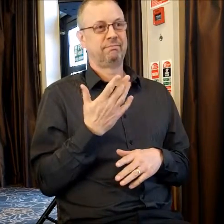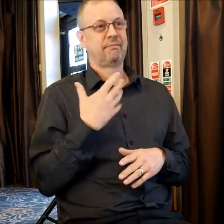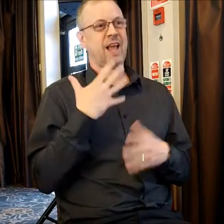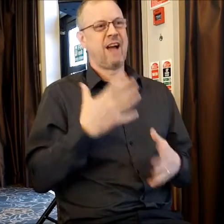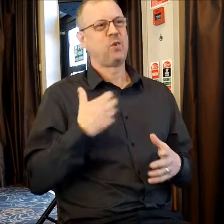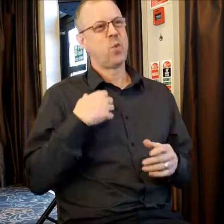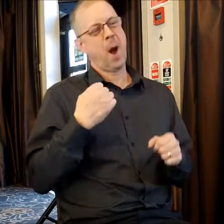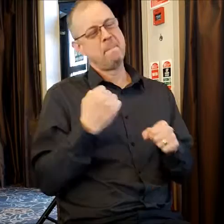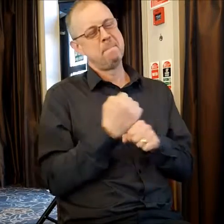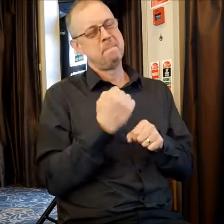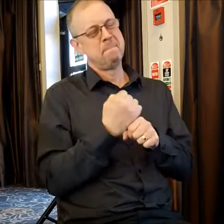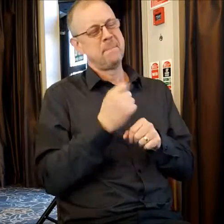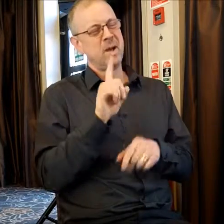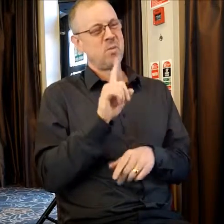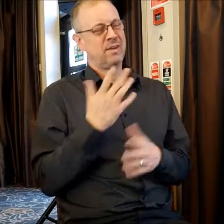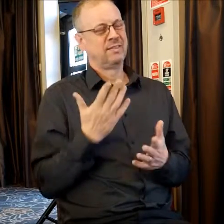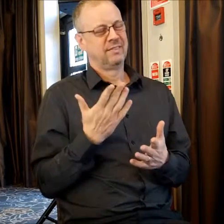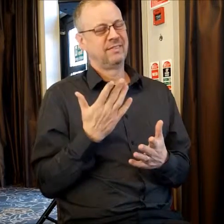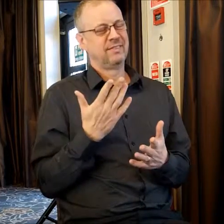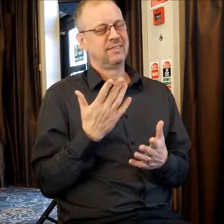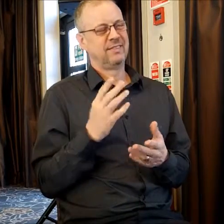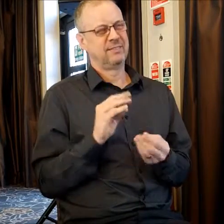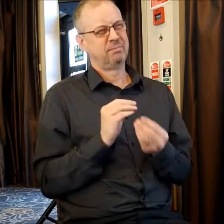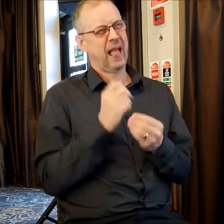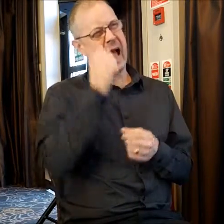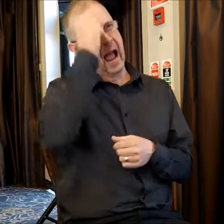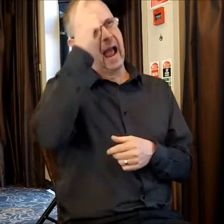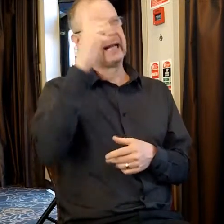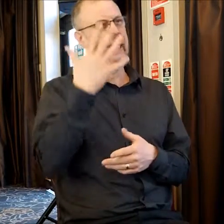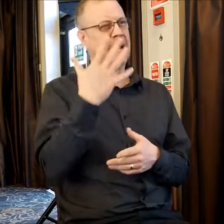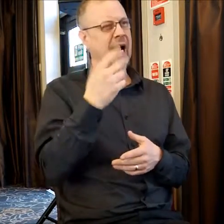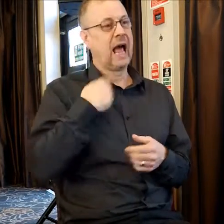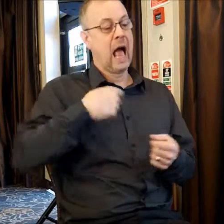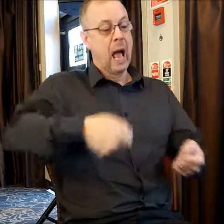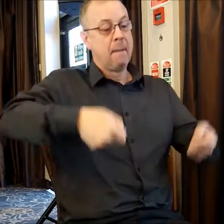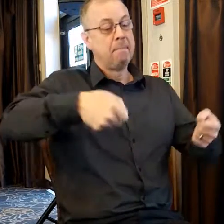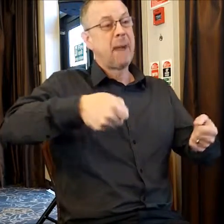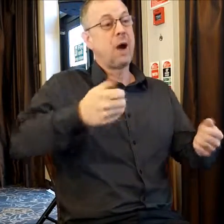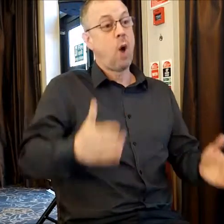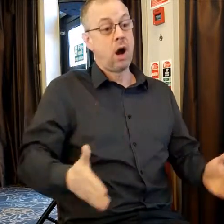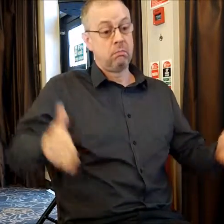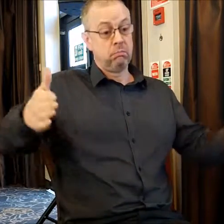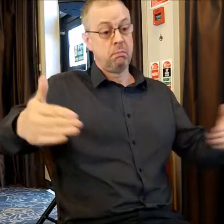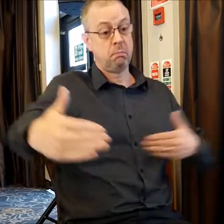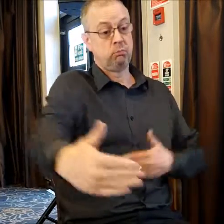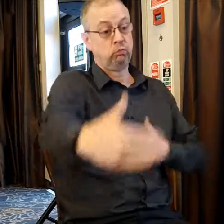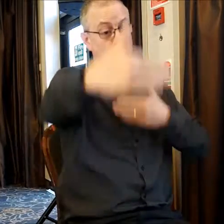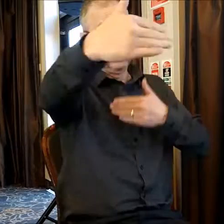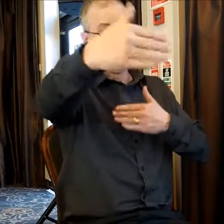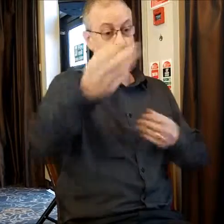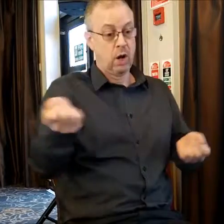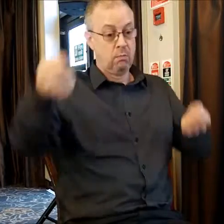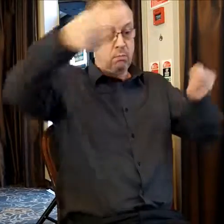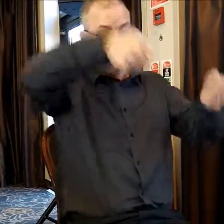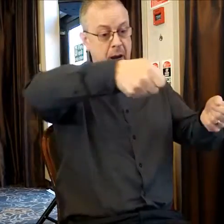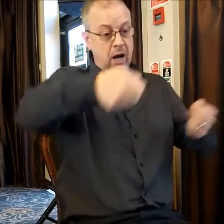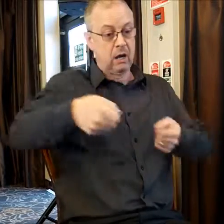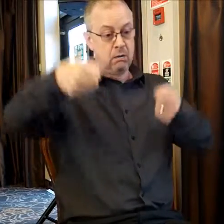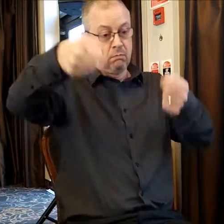it's not rocket science, but we put the bag inside a crate. Really simple, but it's made a huge difference. And we're